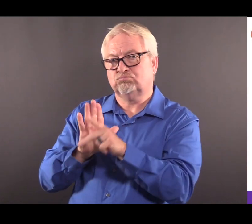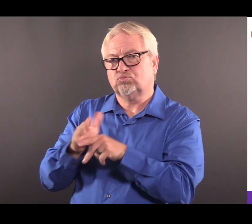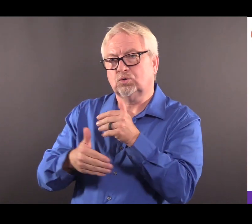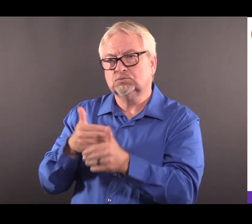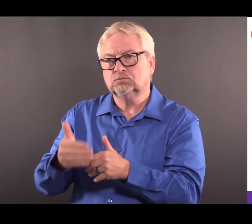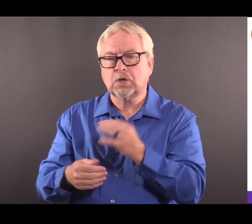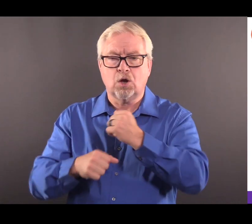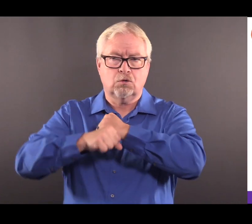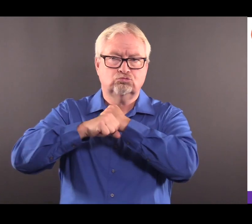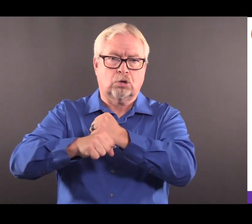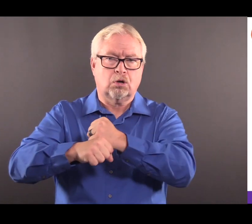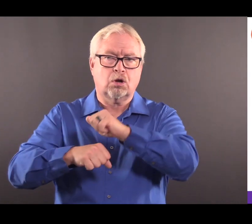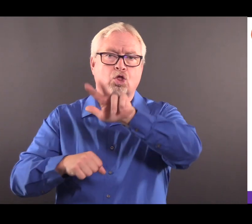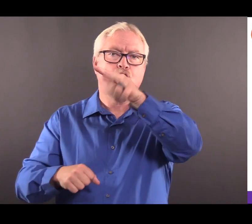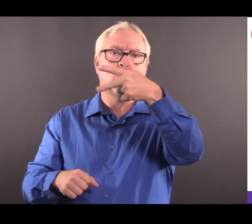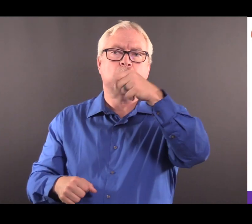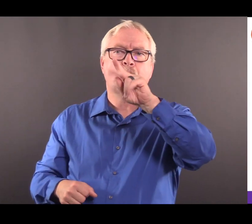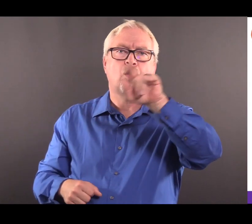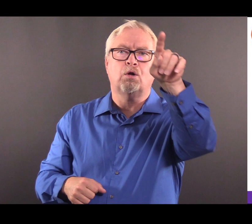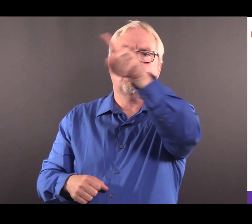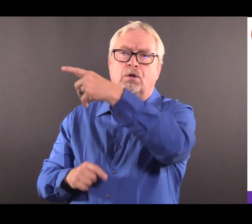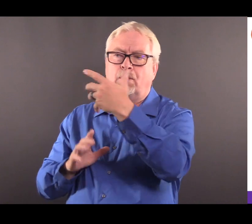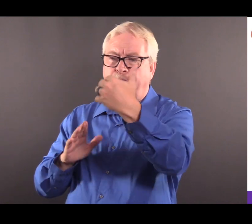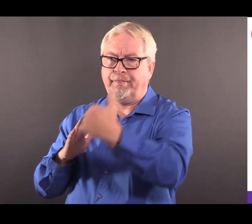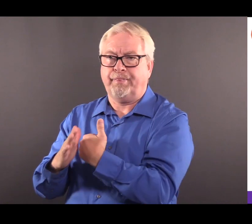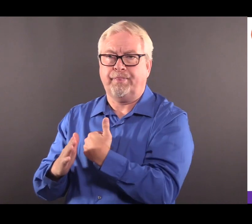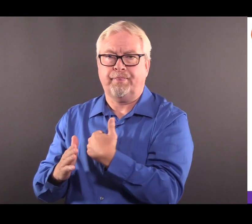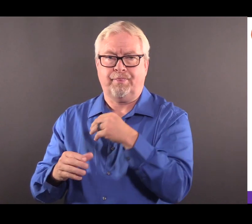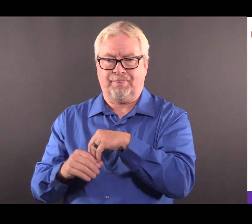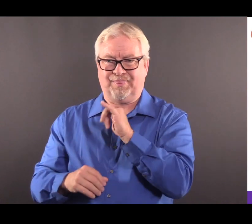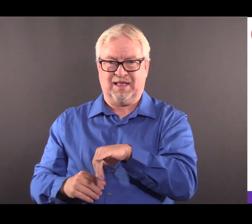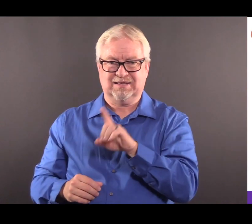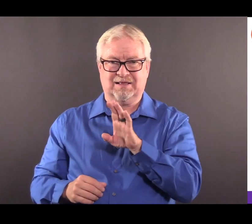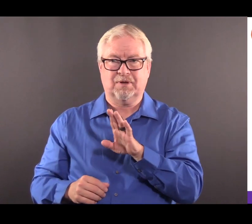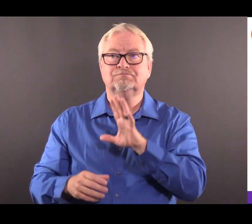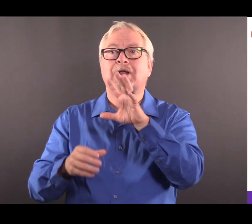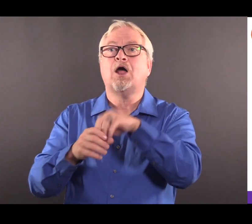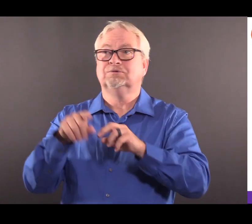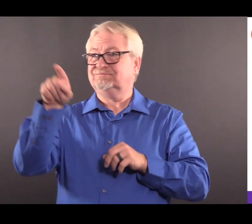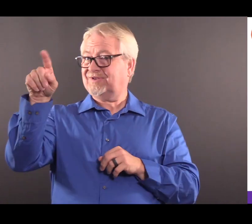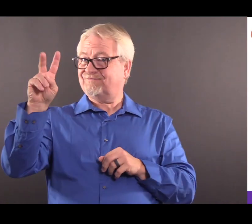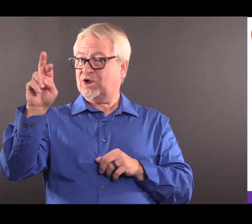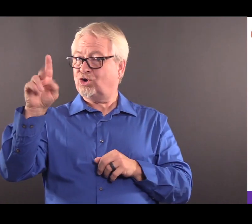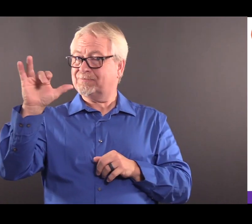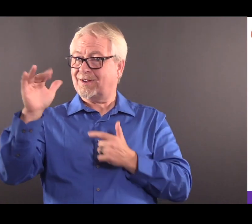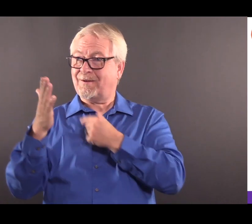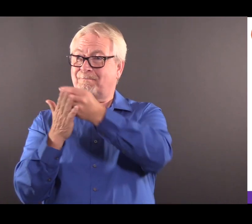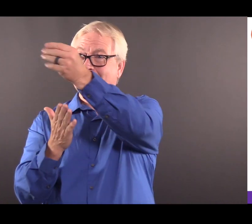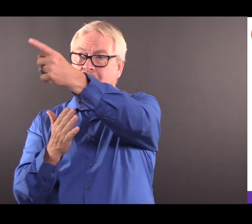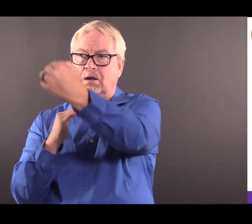safety protocols, and protection against third-party access, including within the vendor